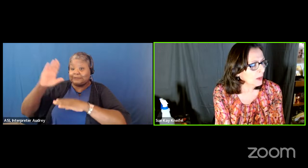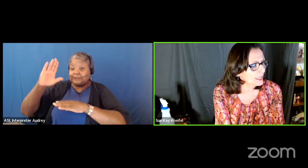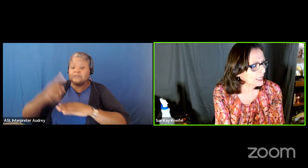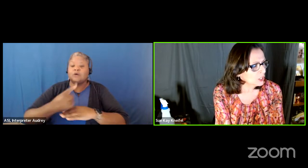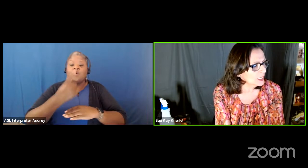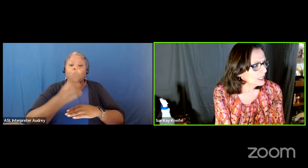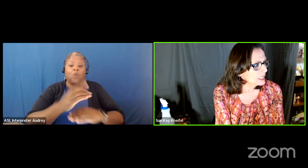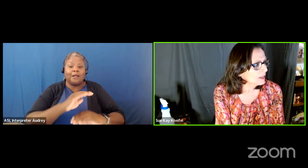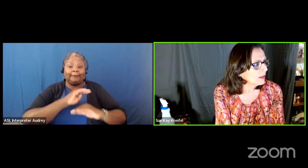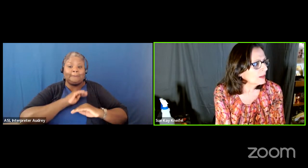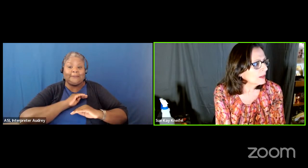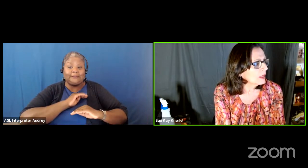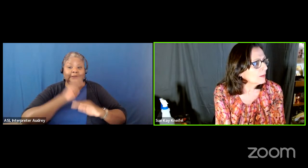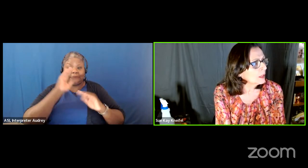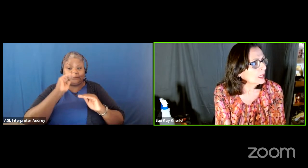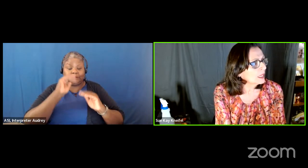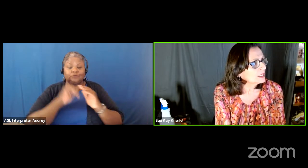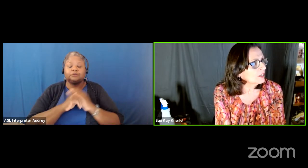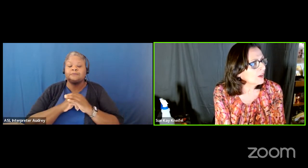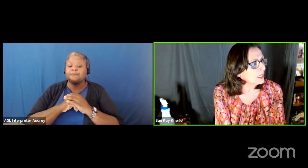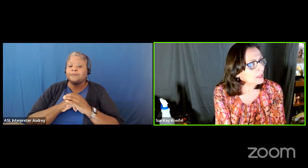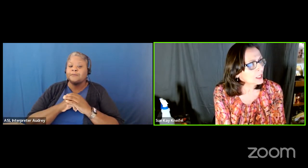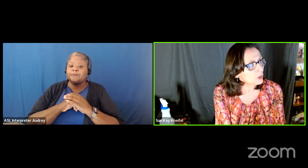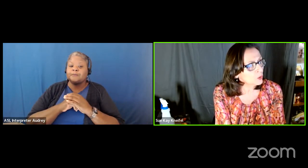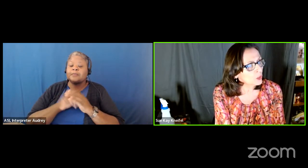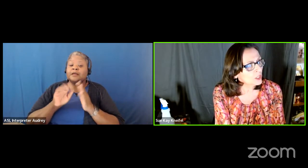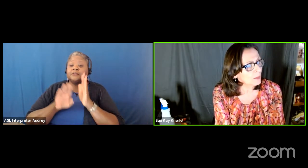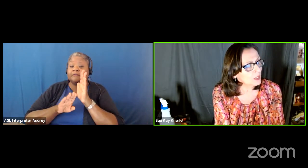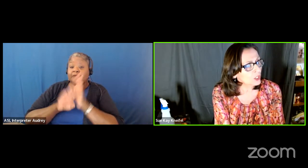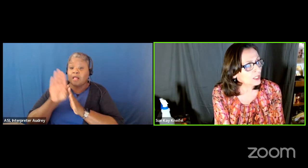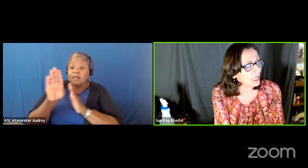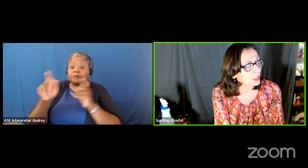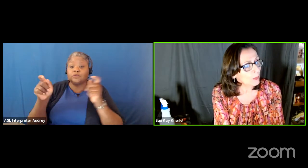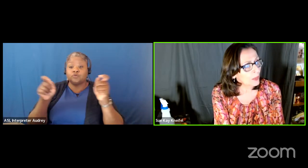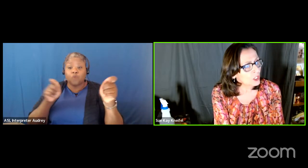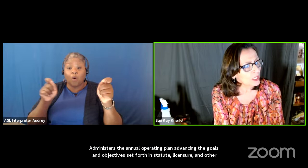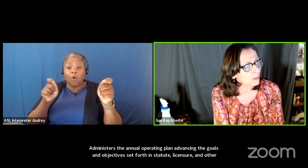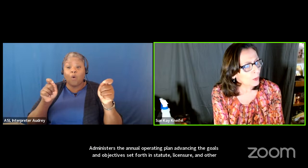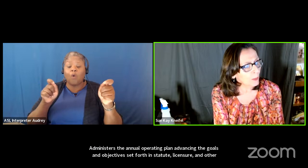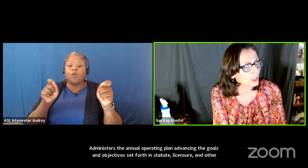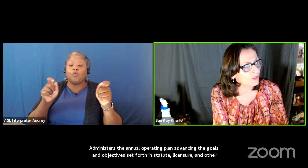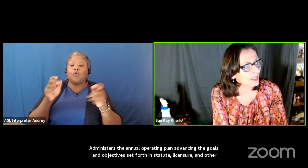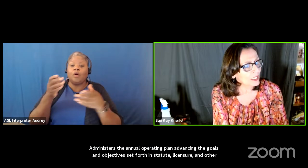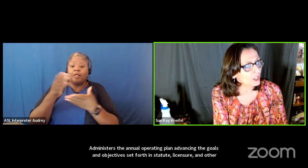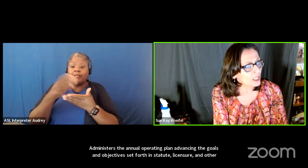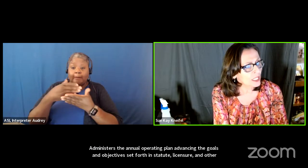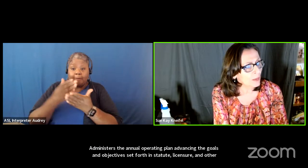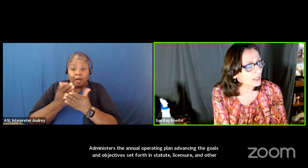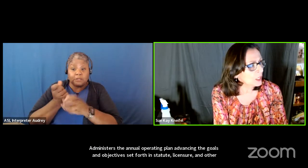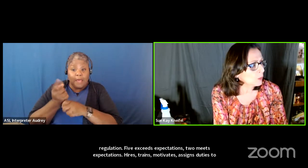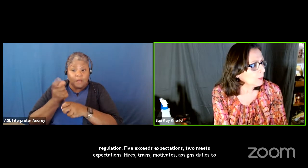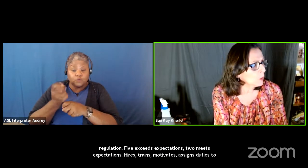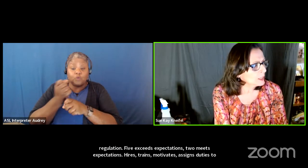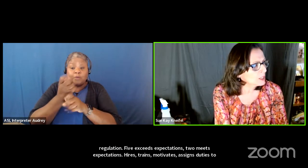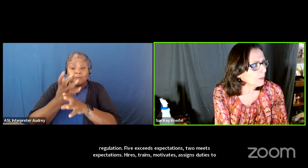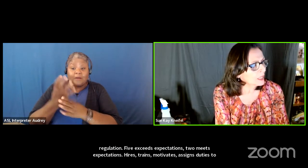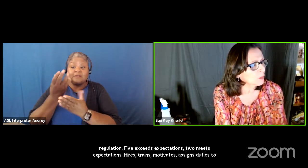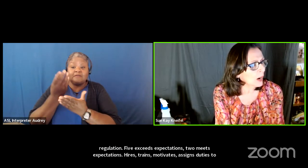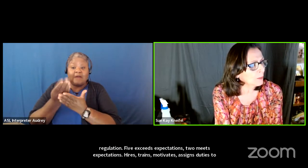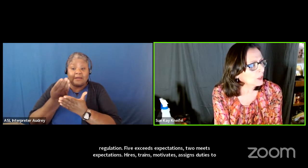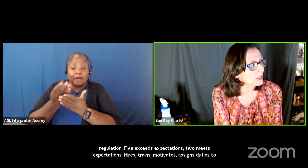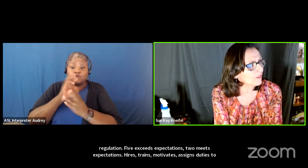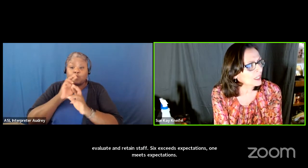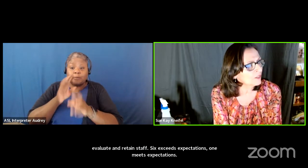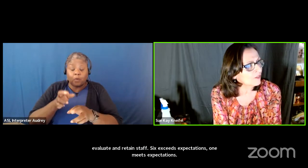meets expectations. Develops and controls commission's annual budget, prepares financial statements and reports,